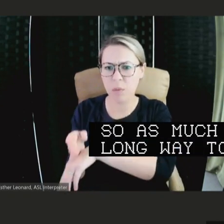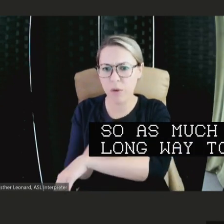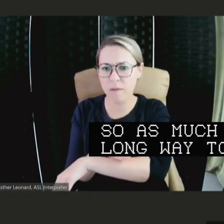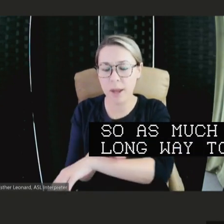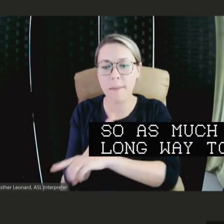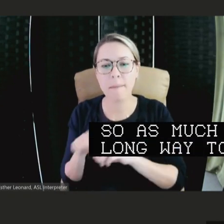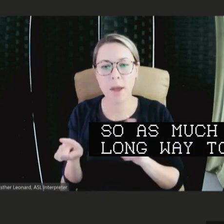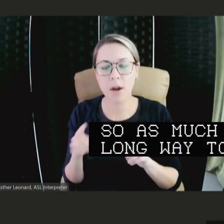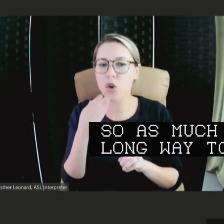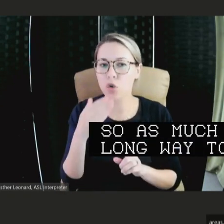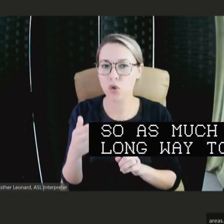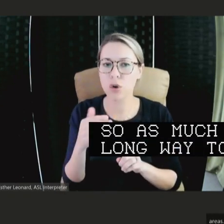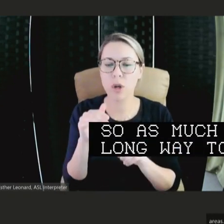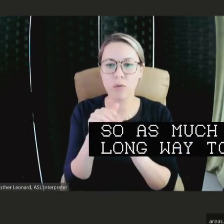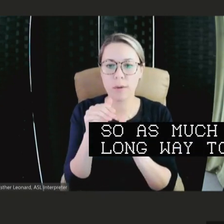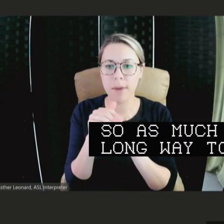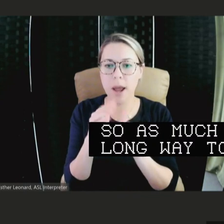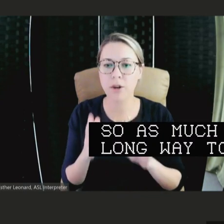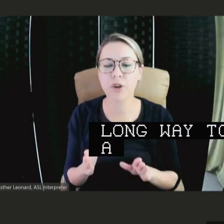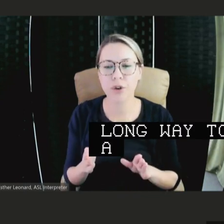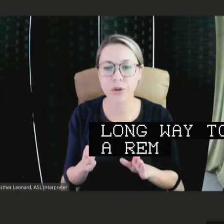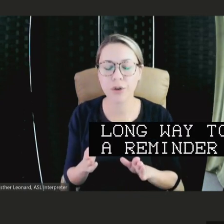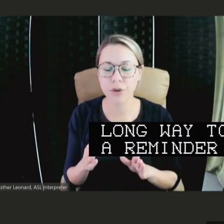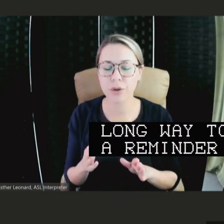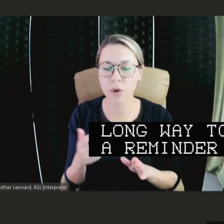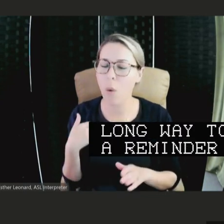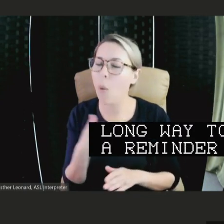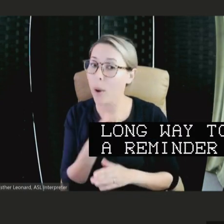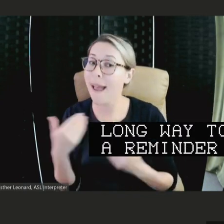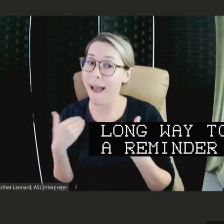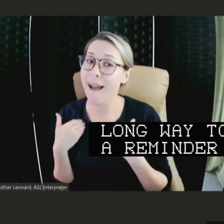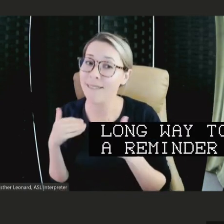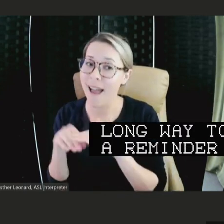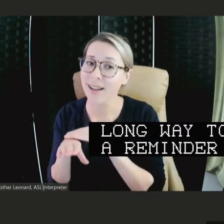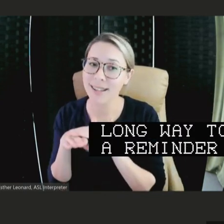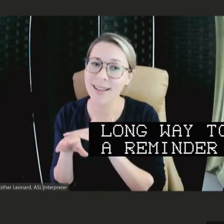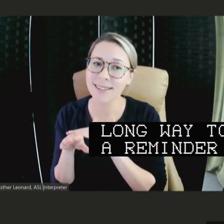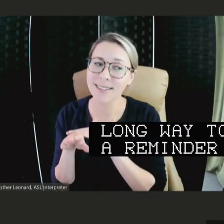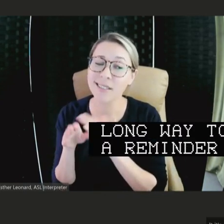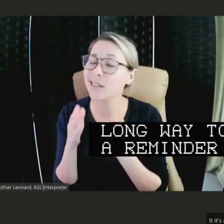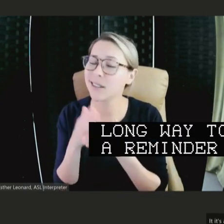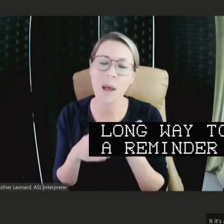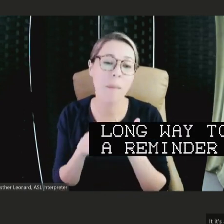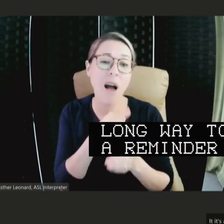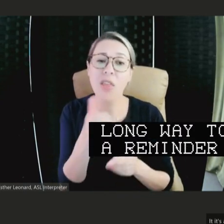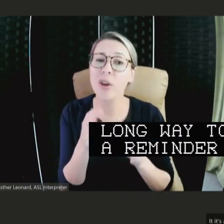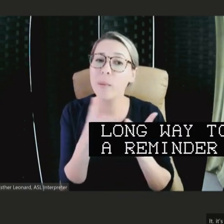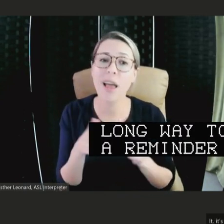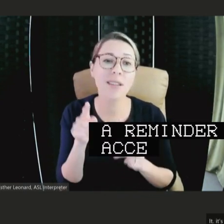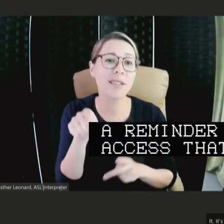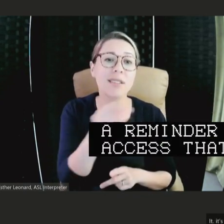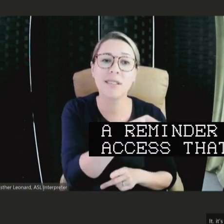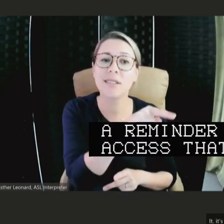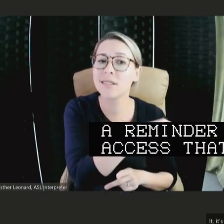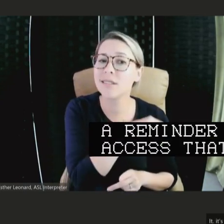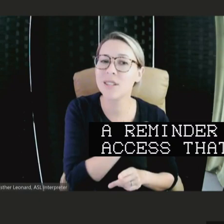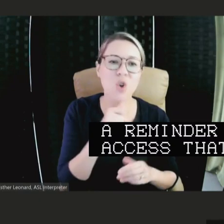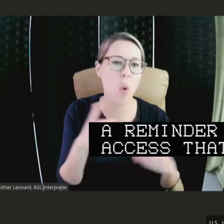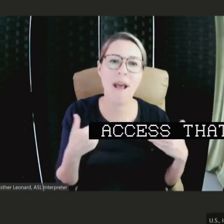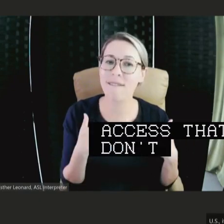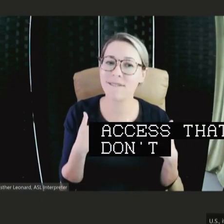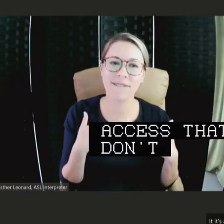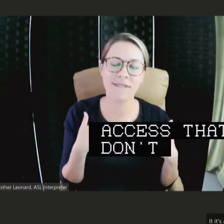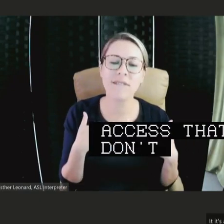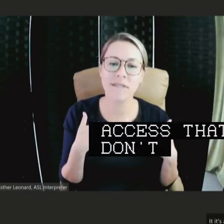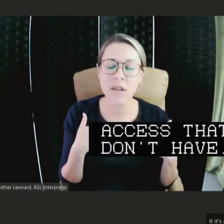it's a reminder that we do have access that some other places don't have. And that I was able to